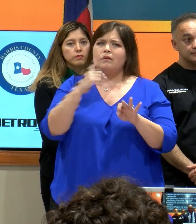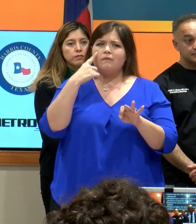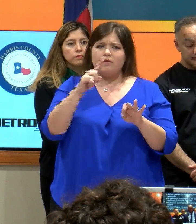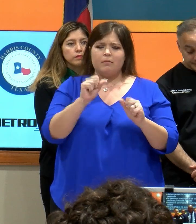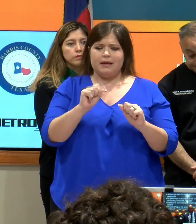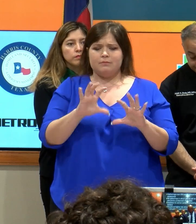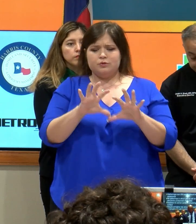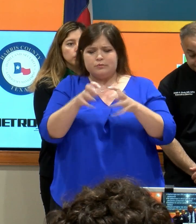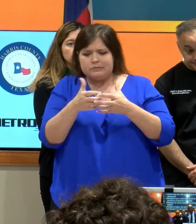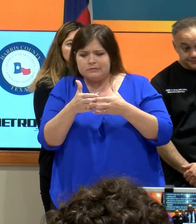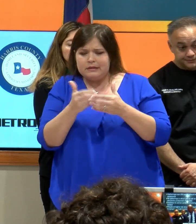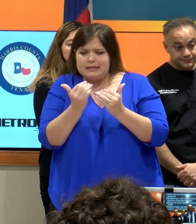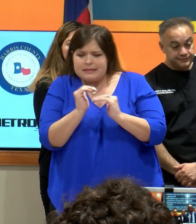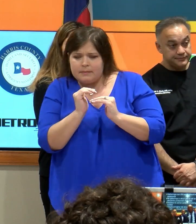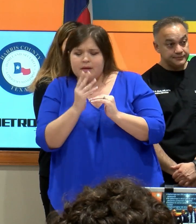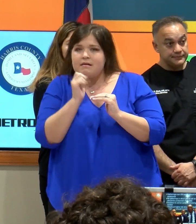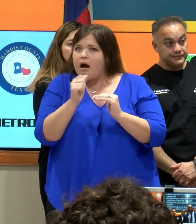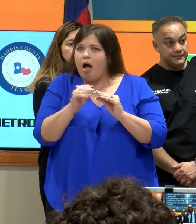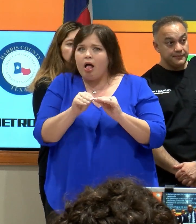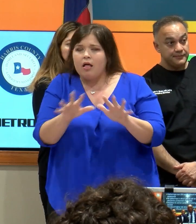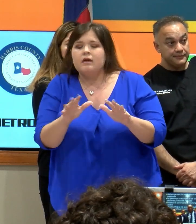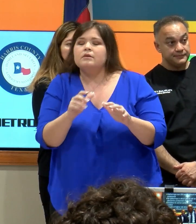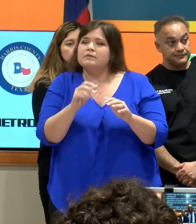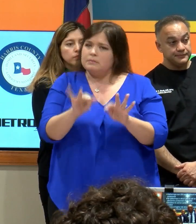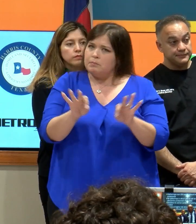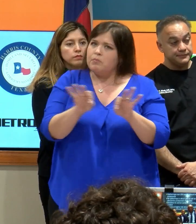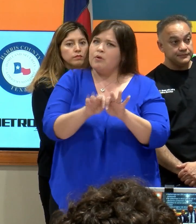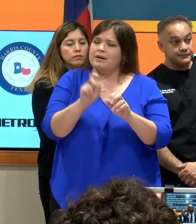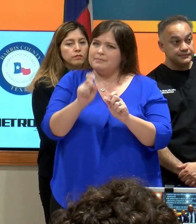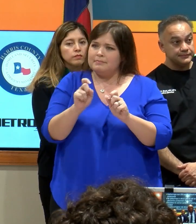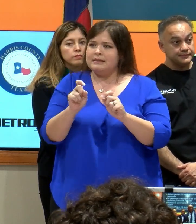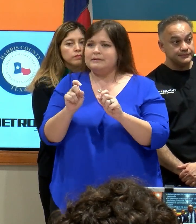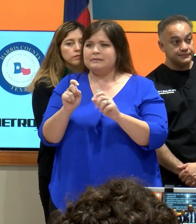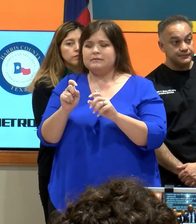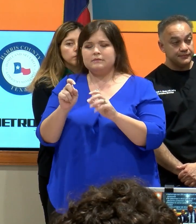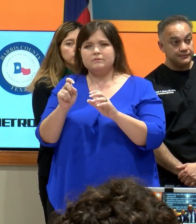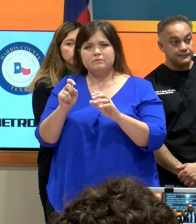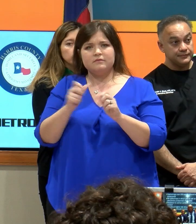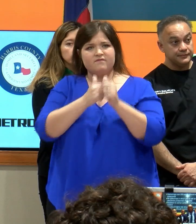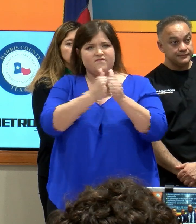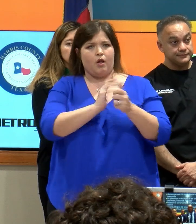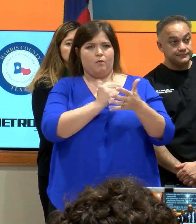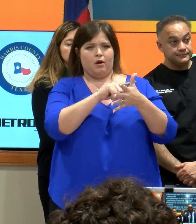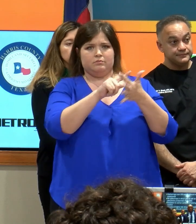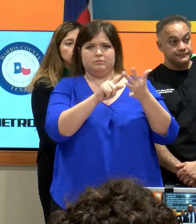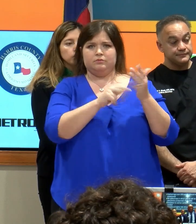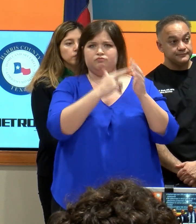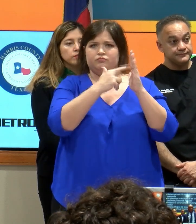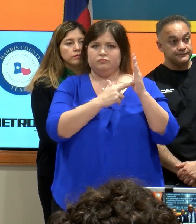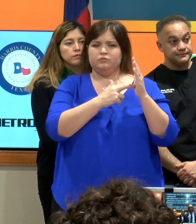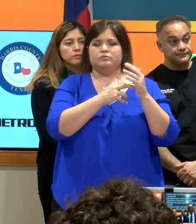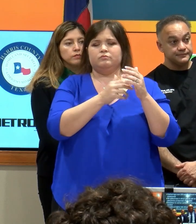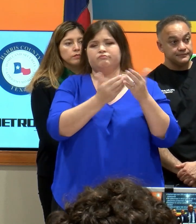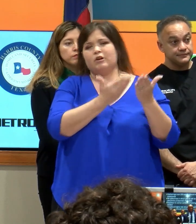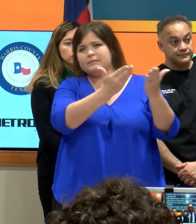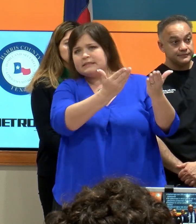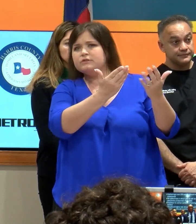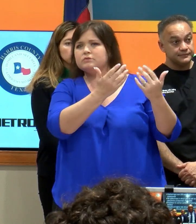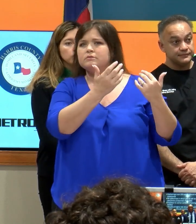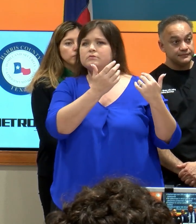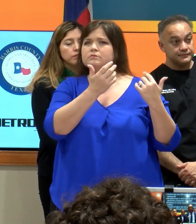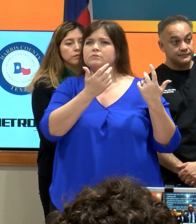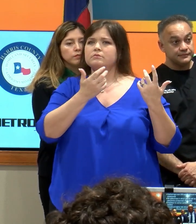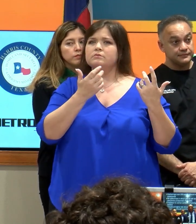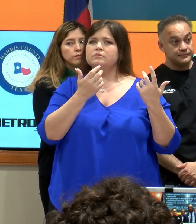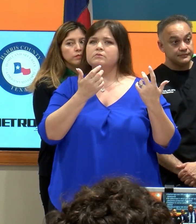we are facing. And so if we do those things collaboratively, if we work together, then I think we